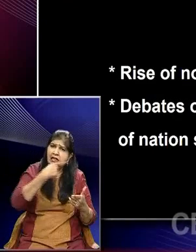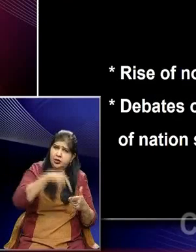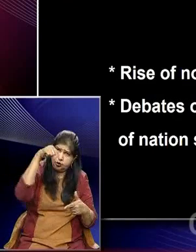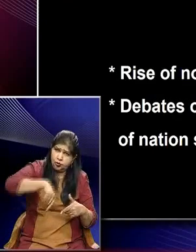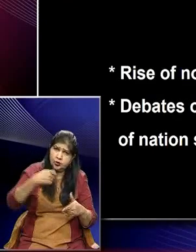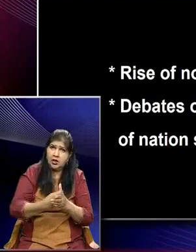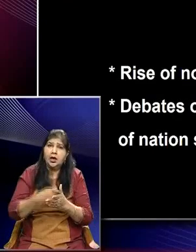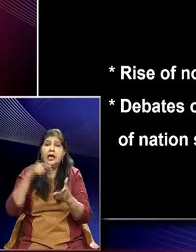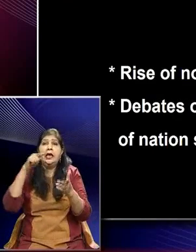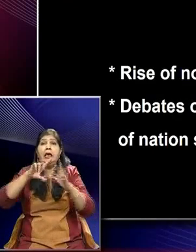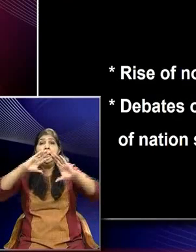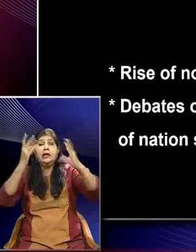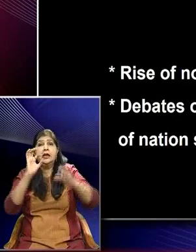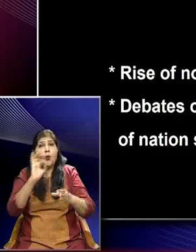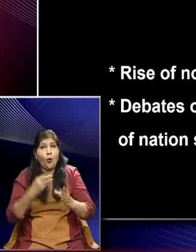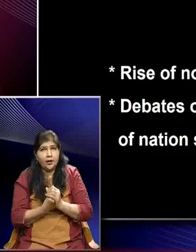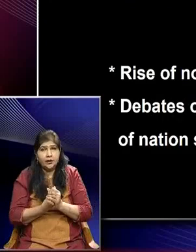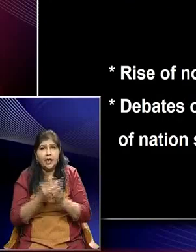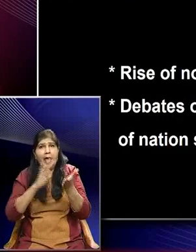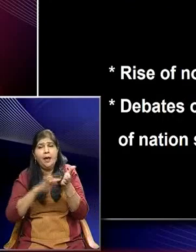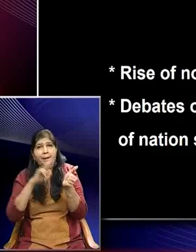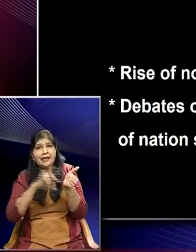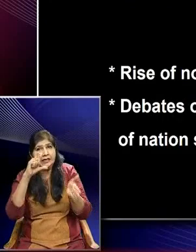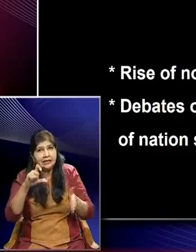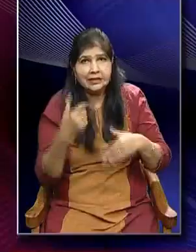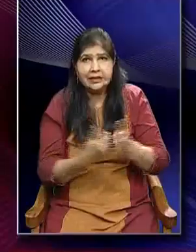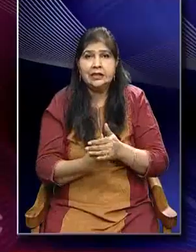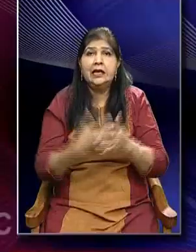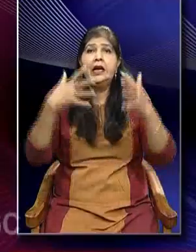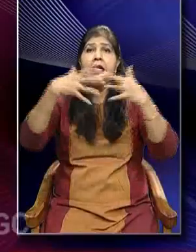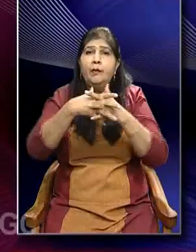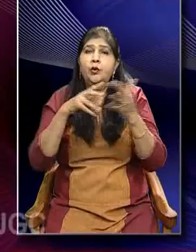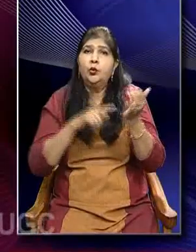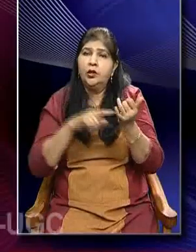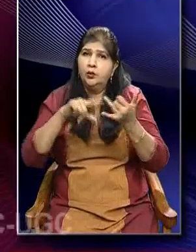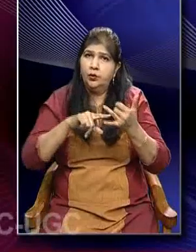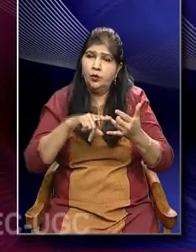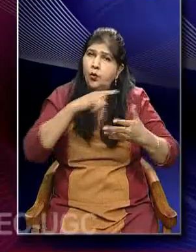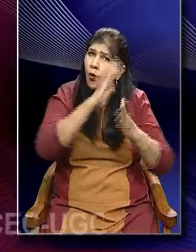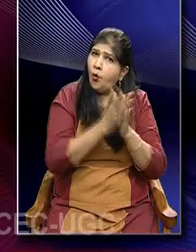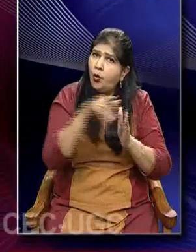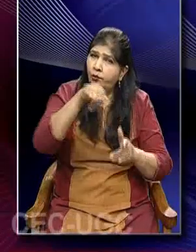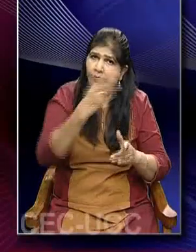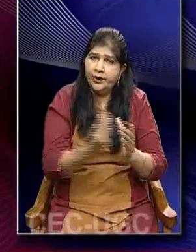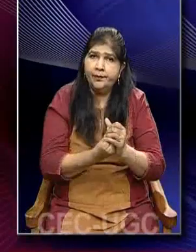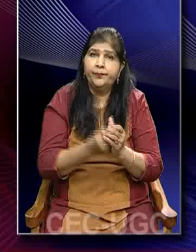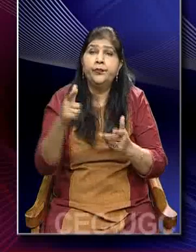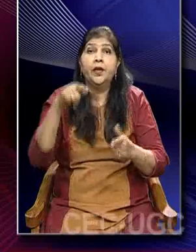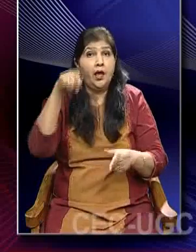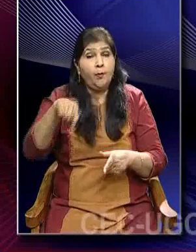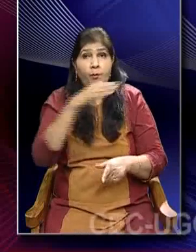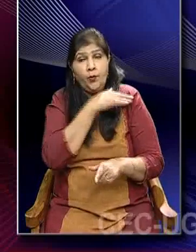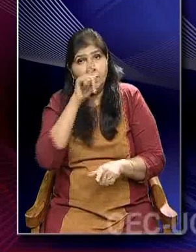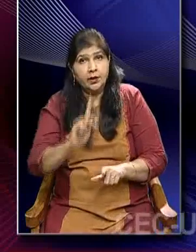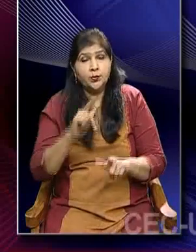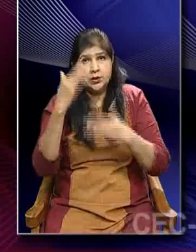international organizations, MNCs, WTO, all of them play an important